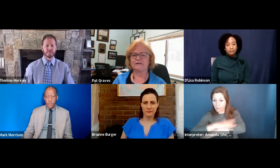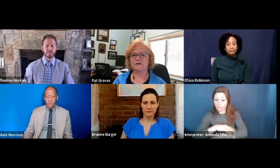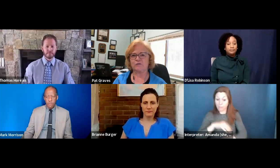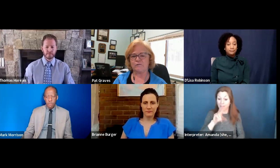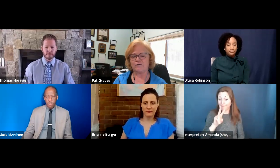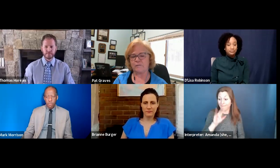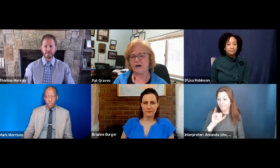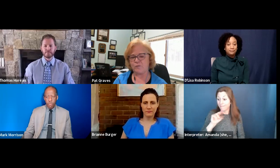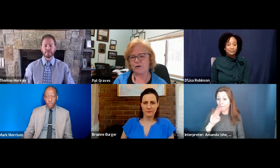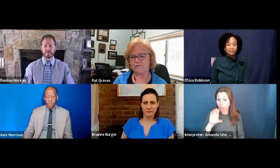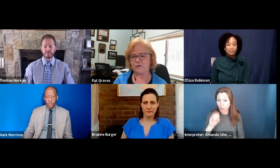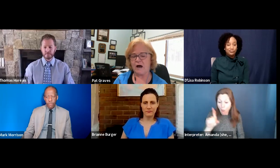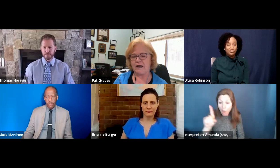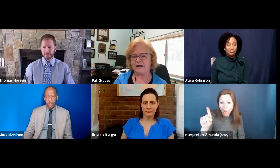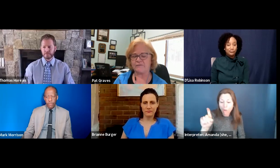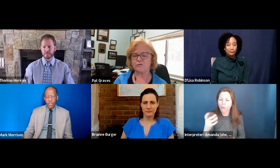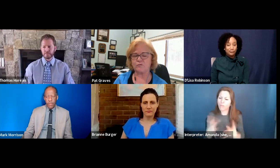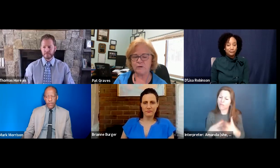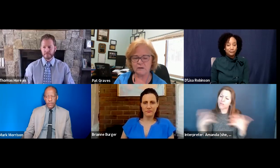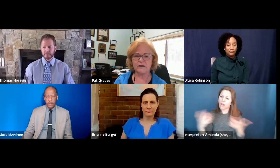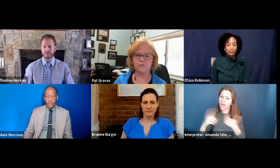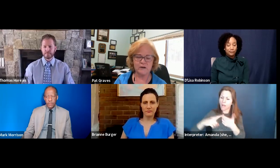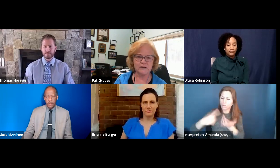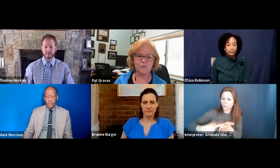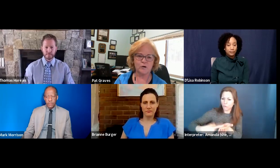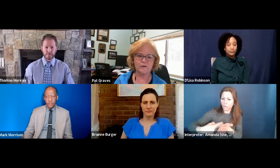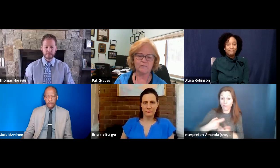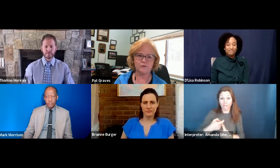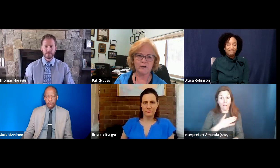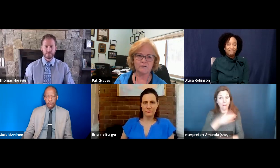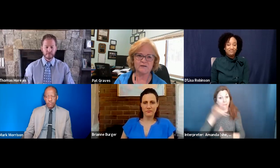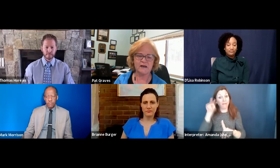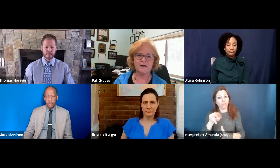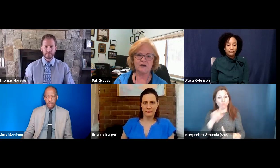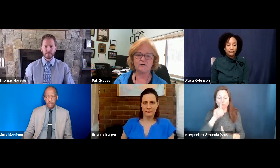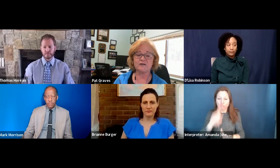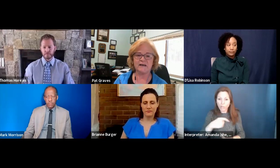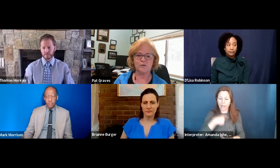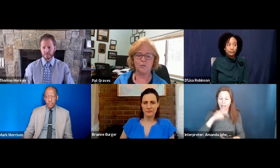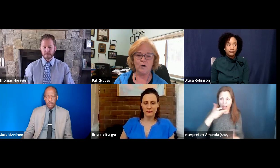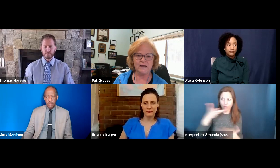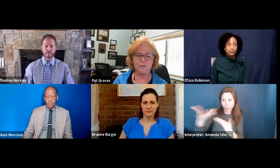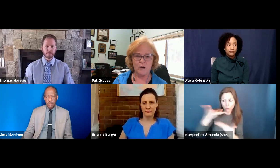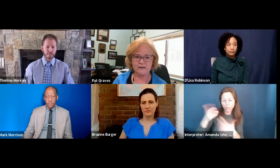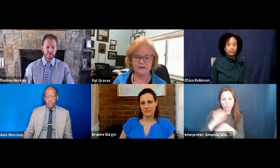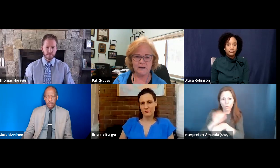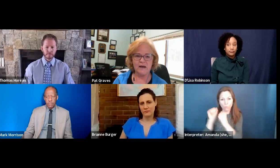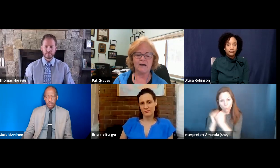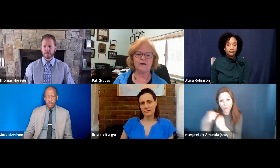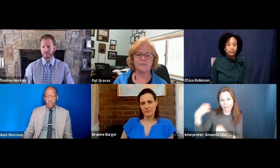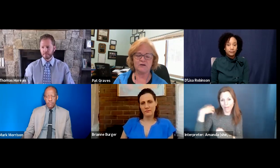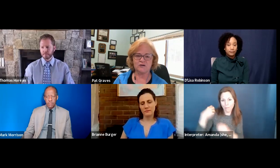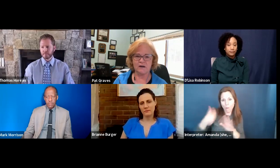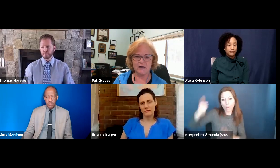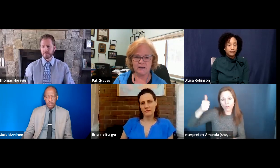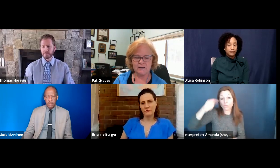that. And so from my point of view, I have to really, really work with employers to understand what they want